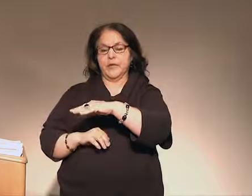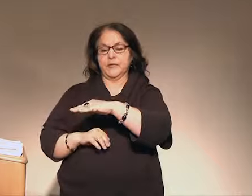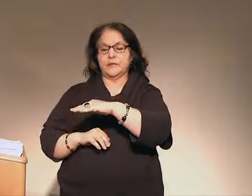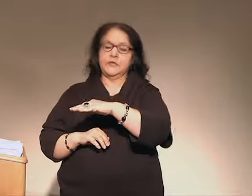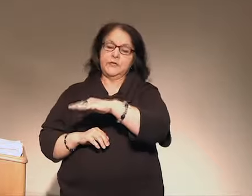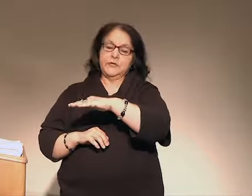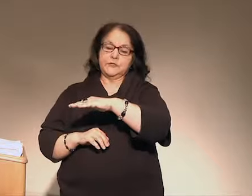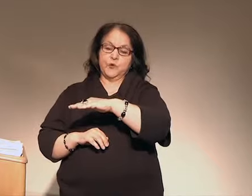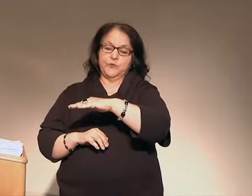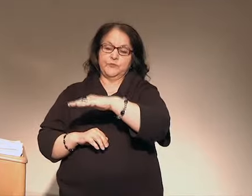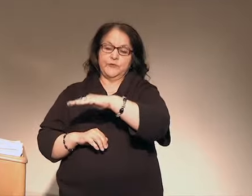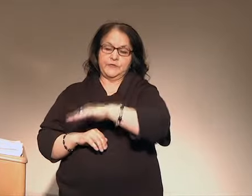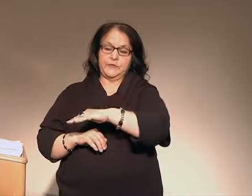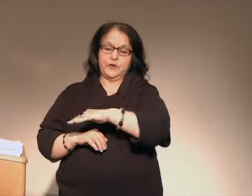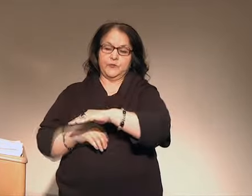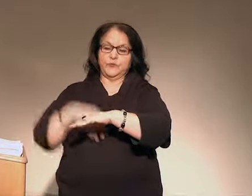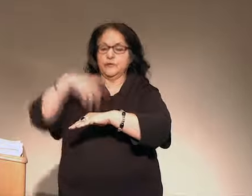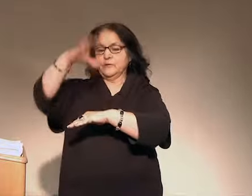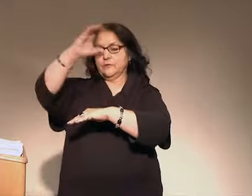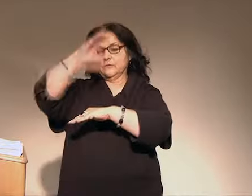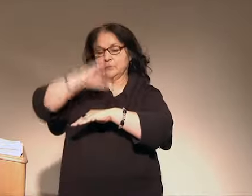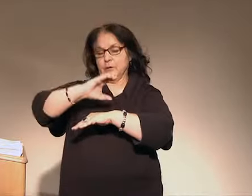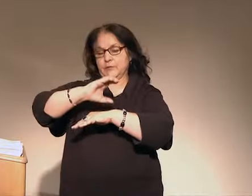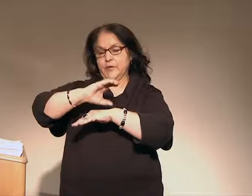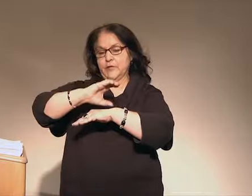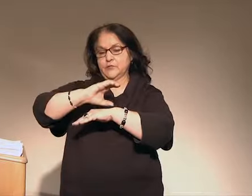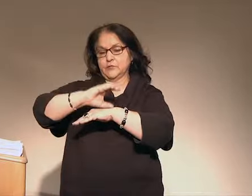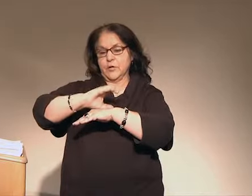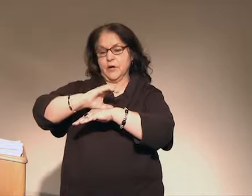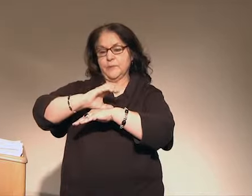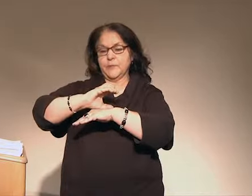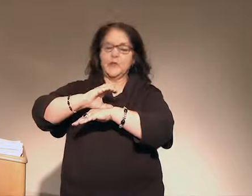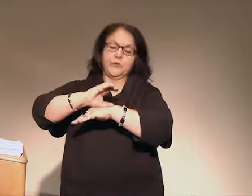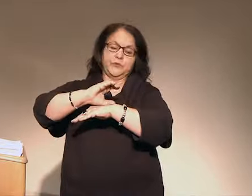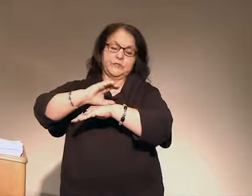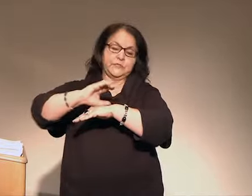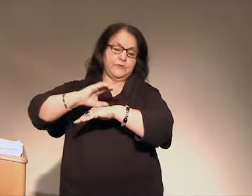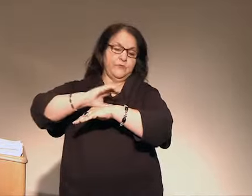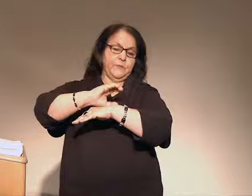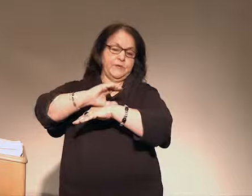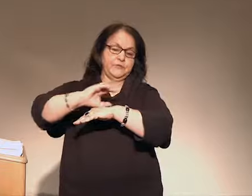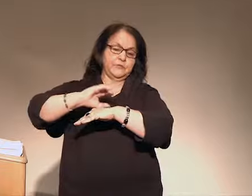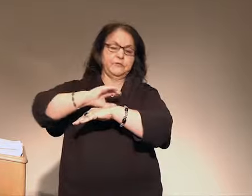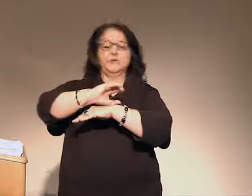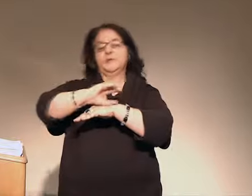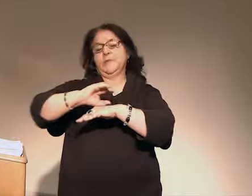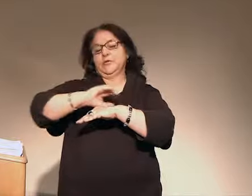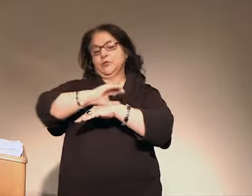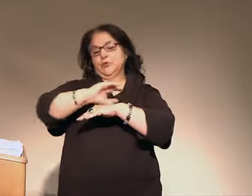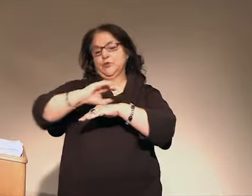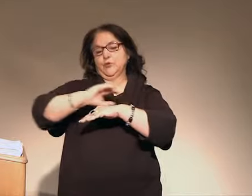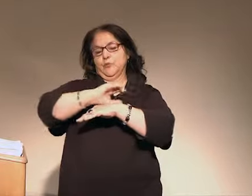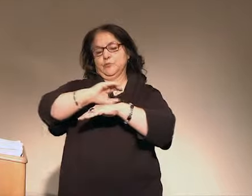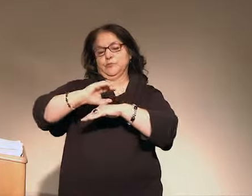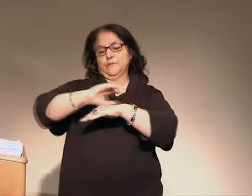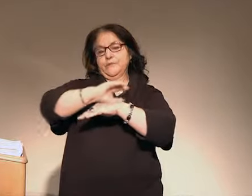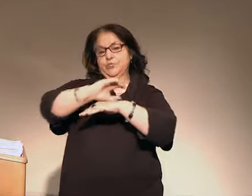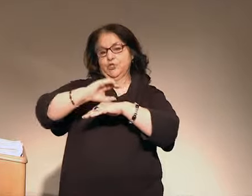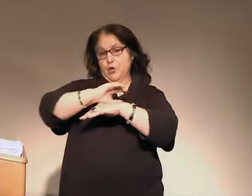hand is open, facing downward. The dominant hand is on top with C formation, making a circular motion. This is